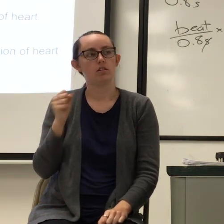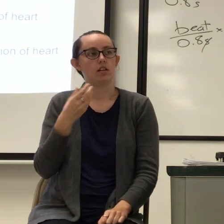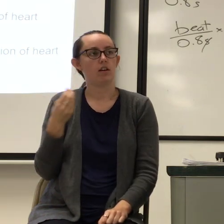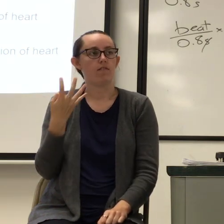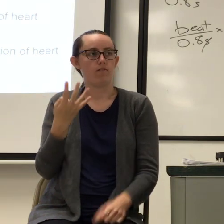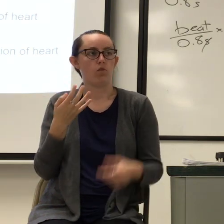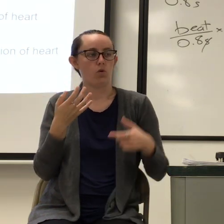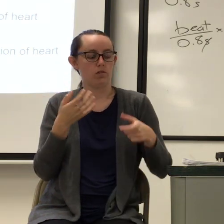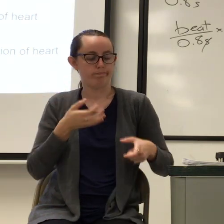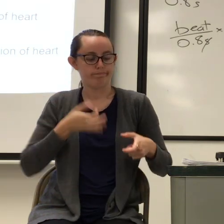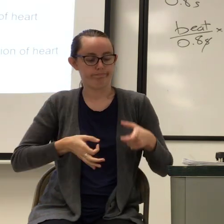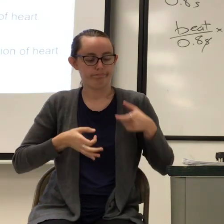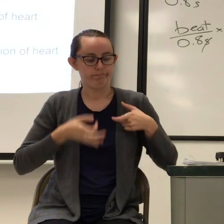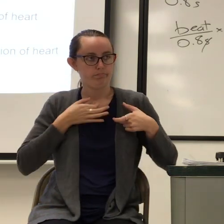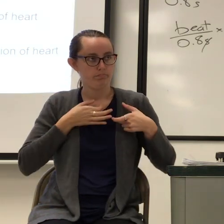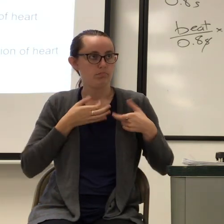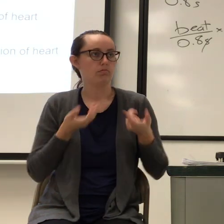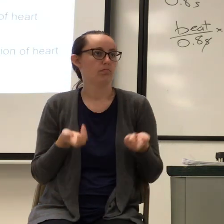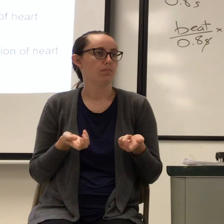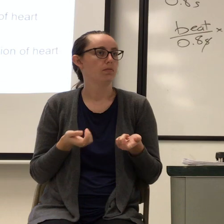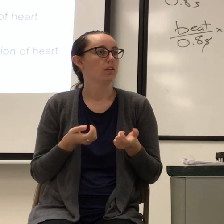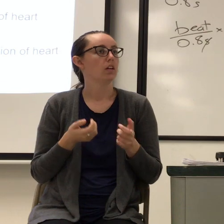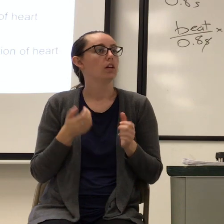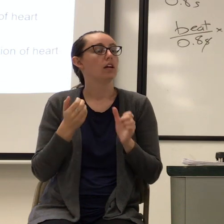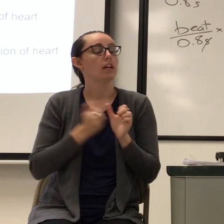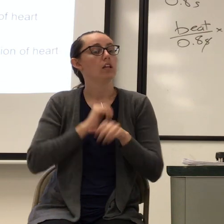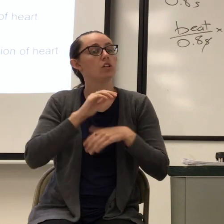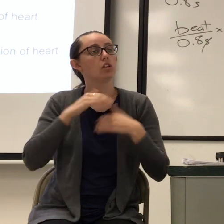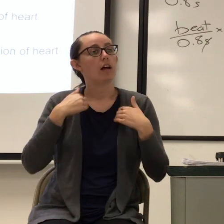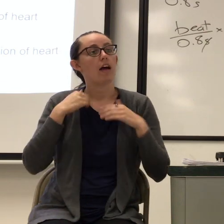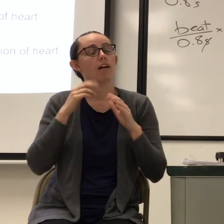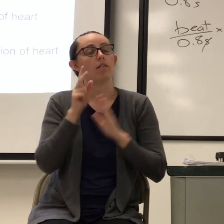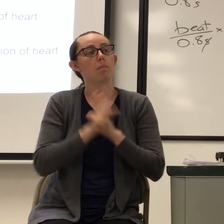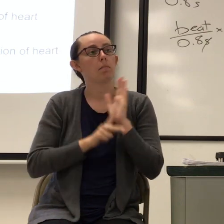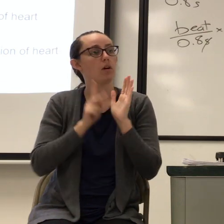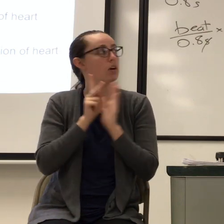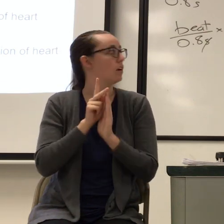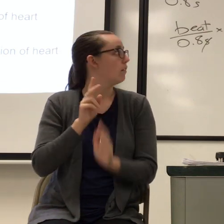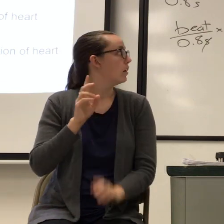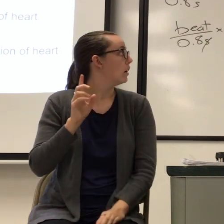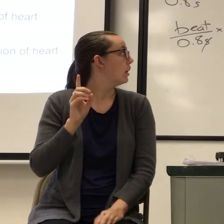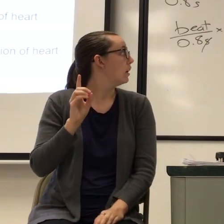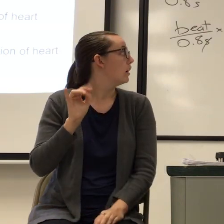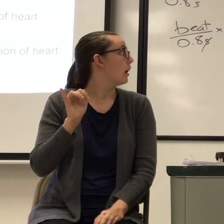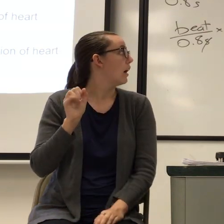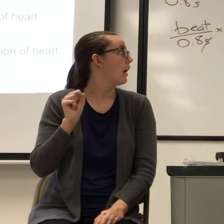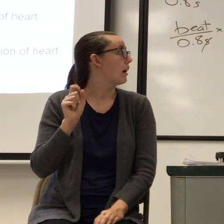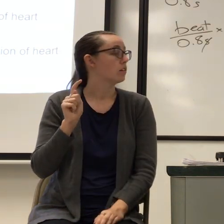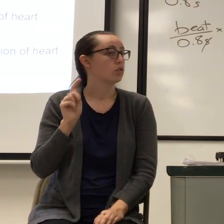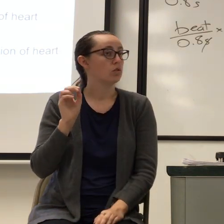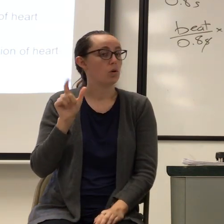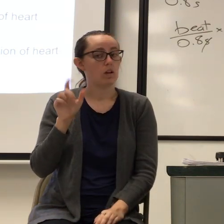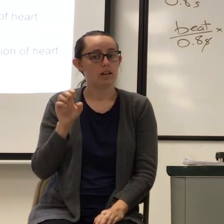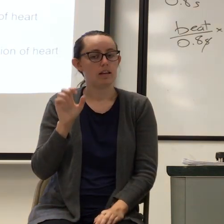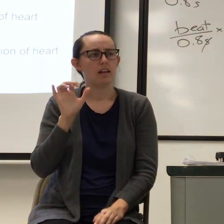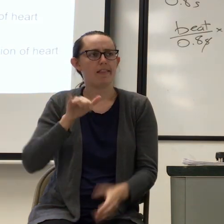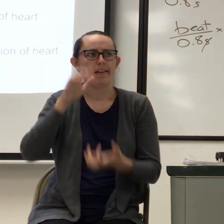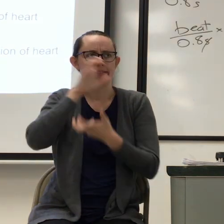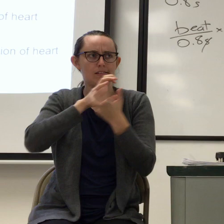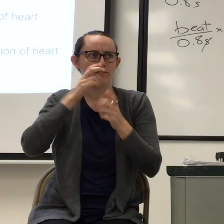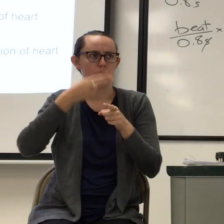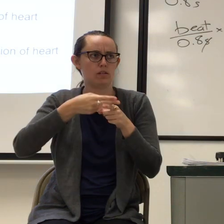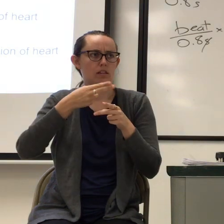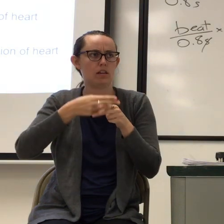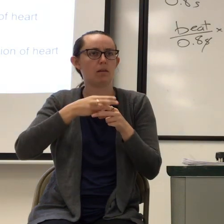They both cycle through a period of diastole. Another confusing thing that we have to live with.